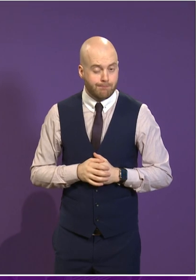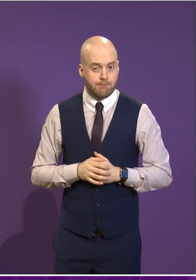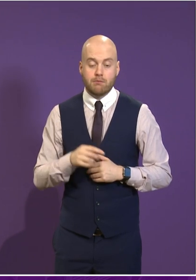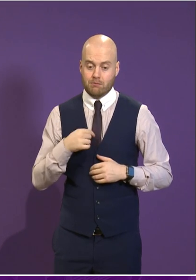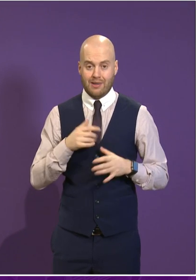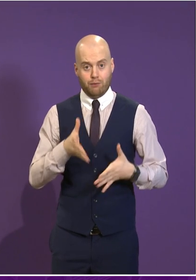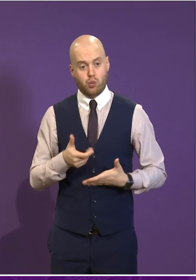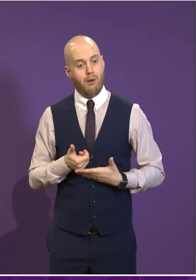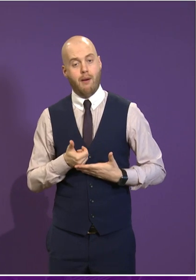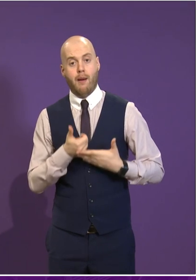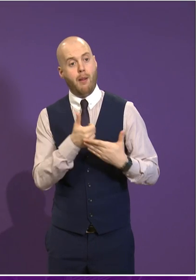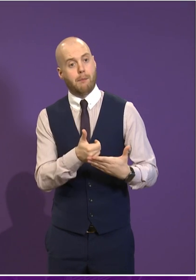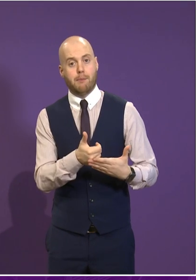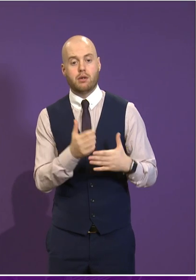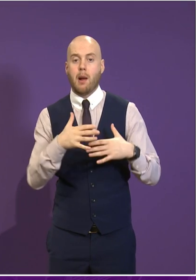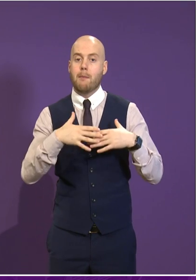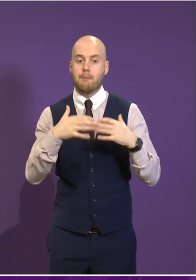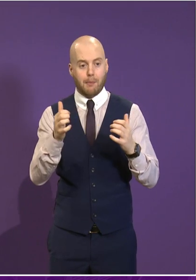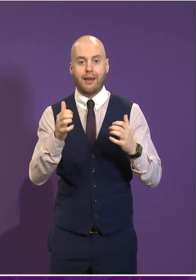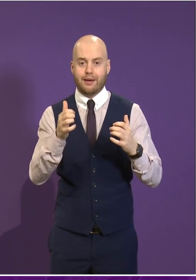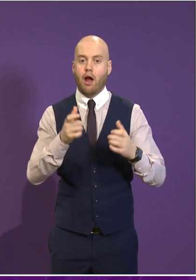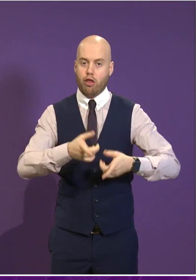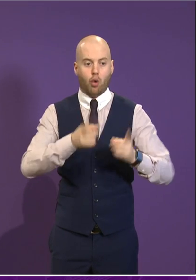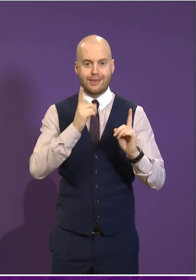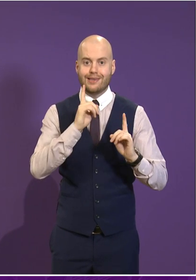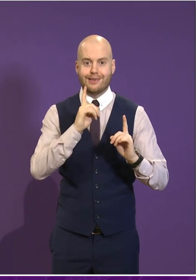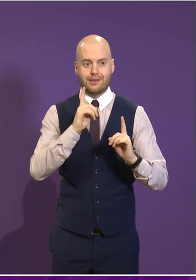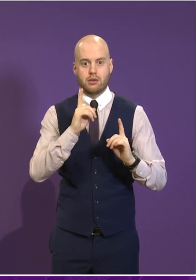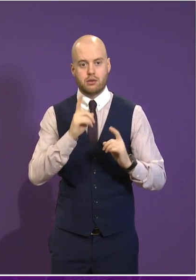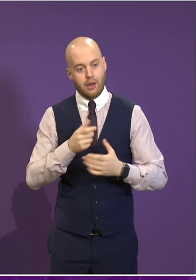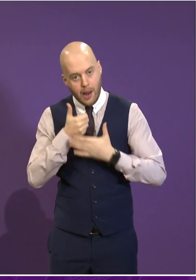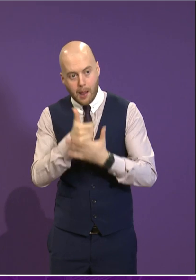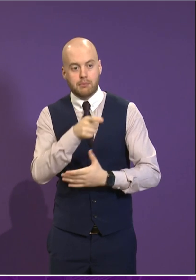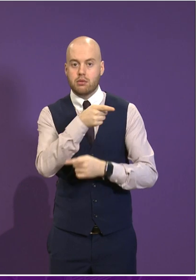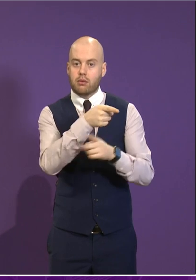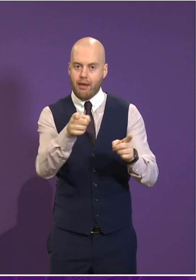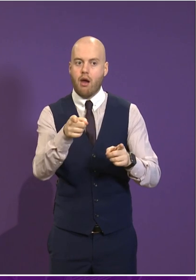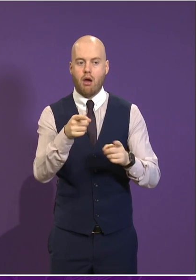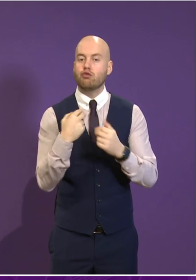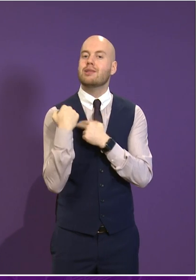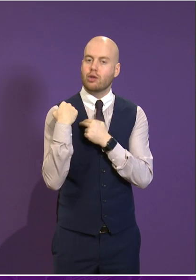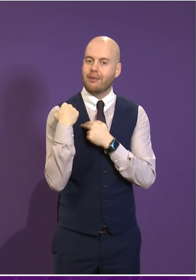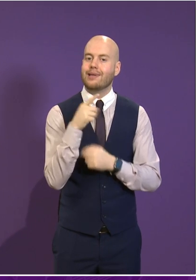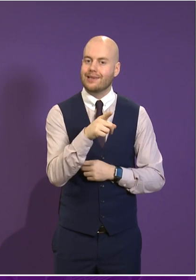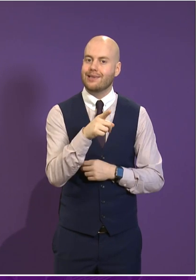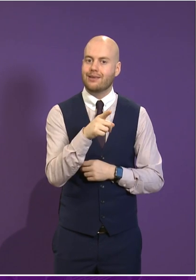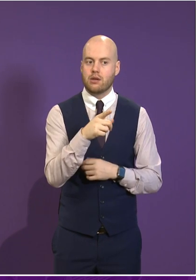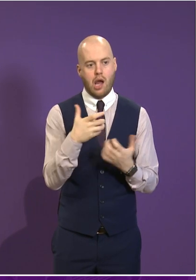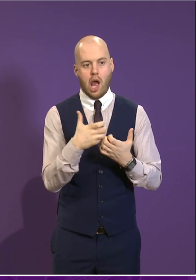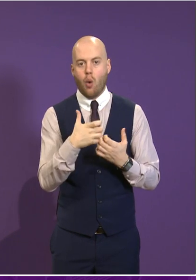to help public authorities exercise their responsibilities in terms of the